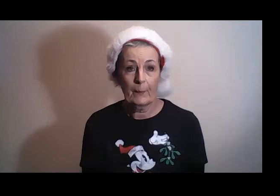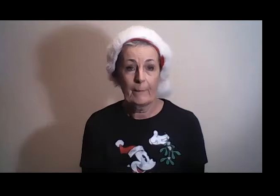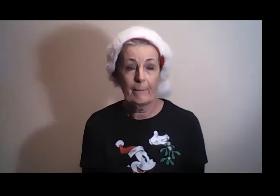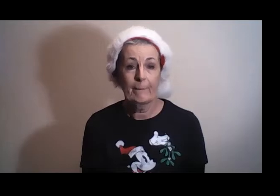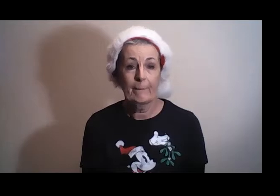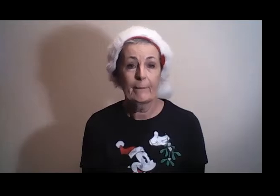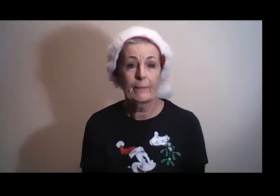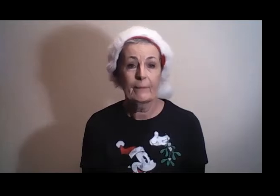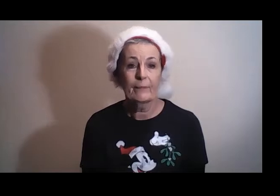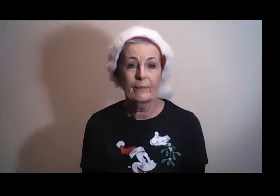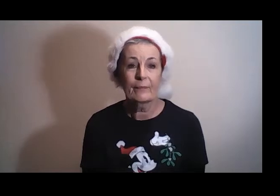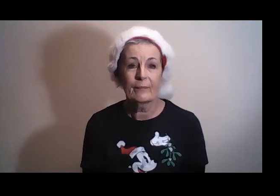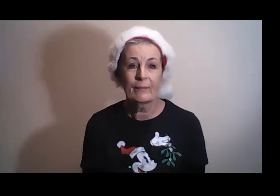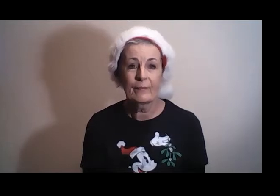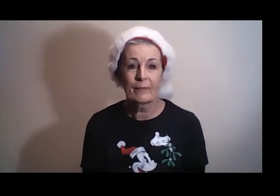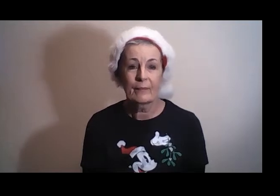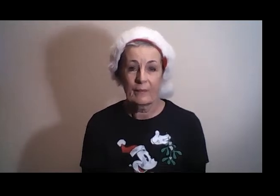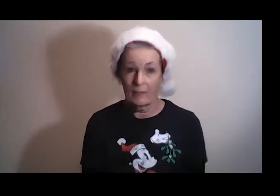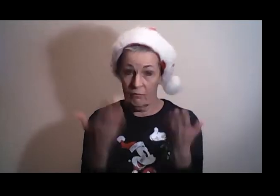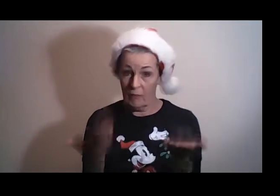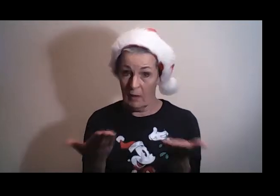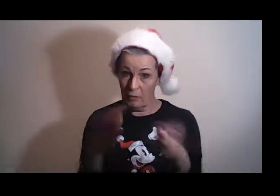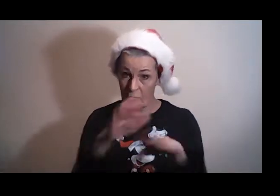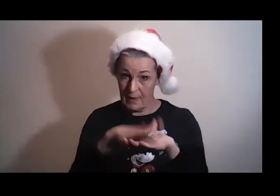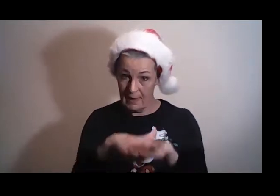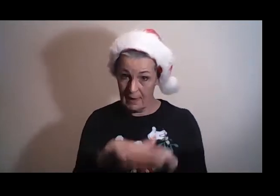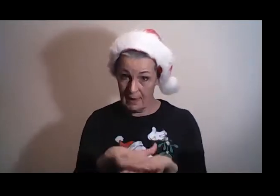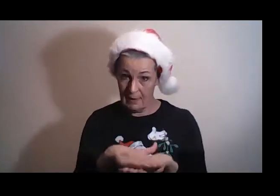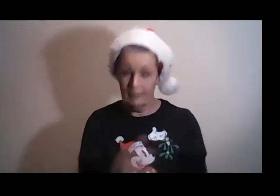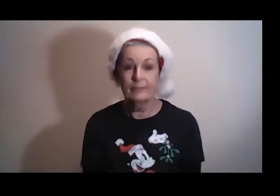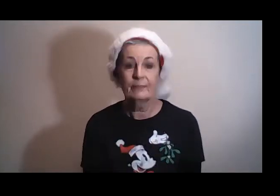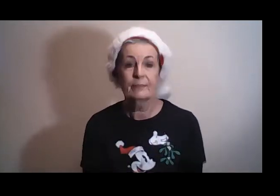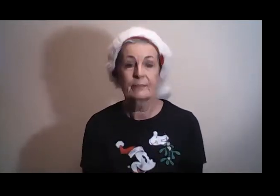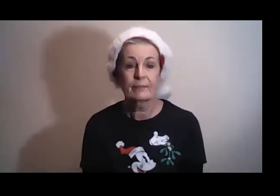And I'll continue now on the chair. Okay.